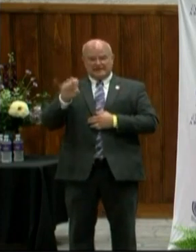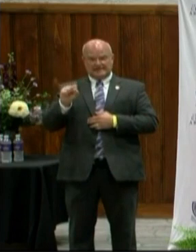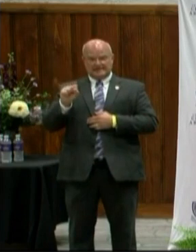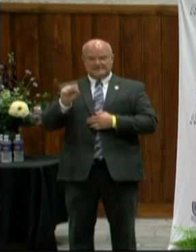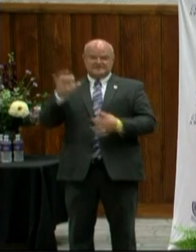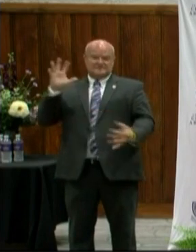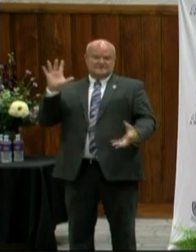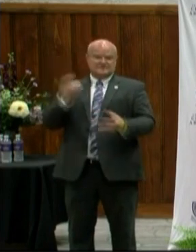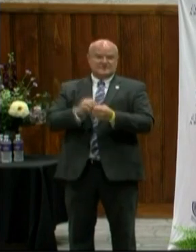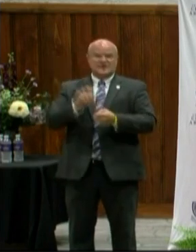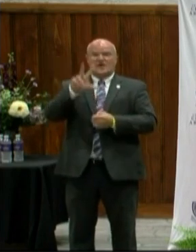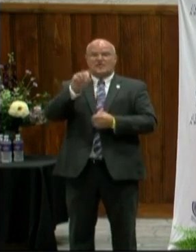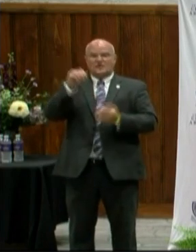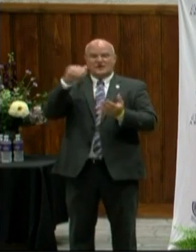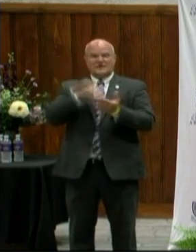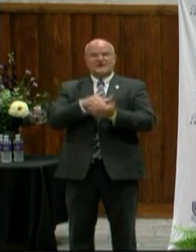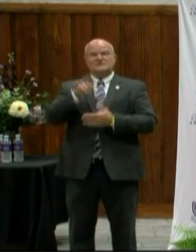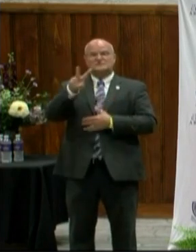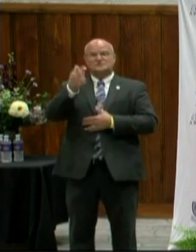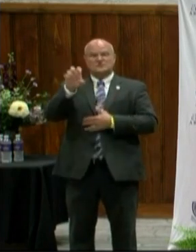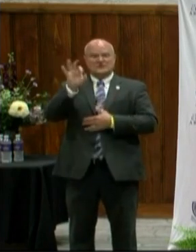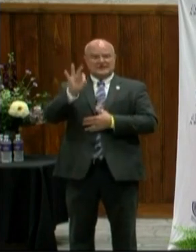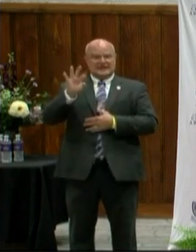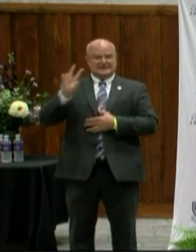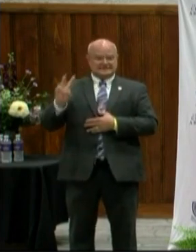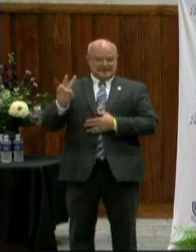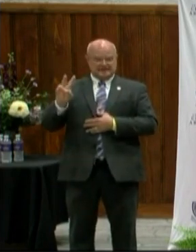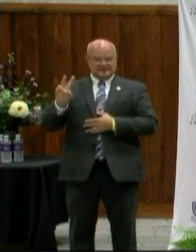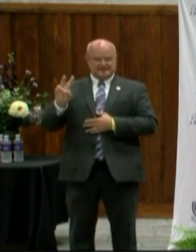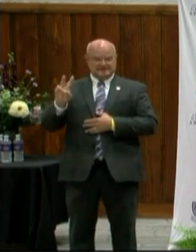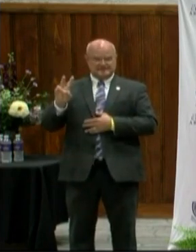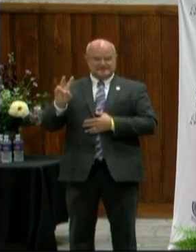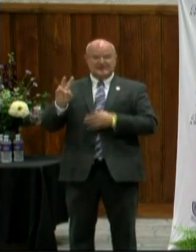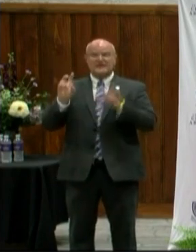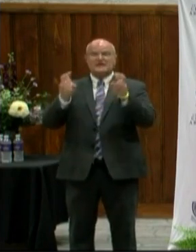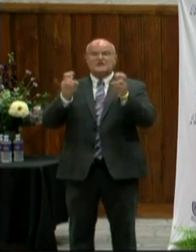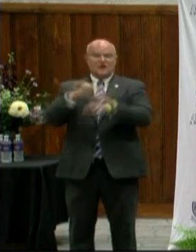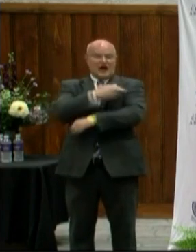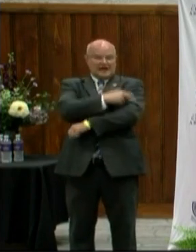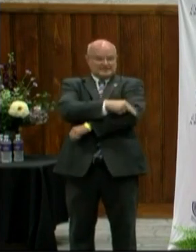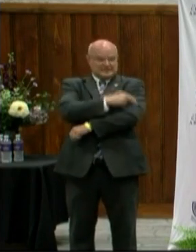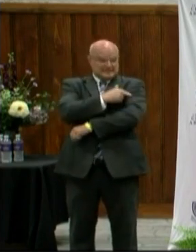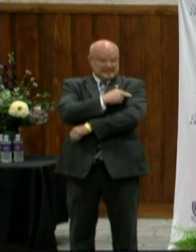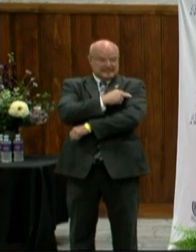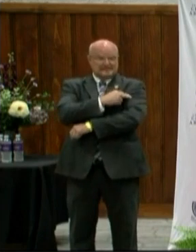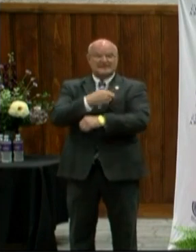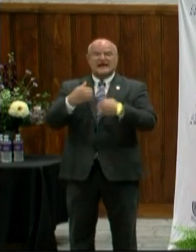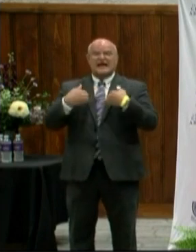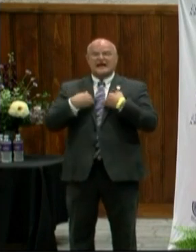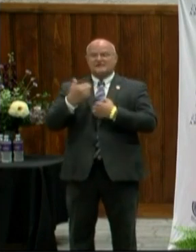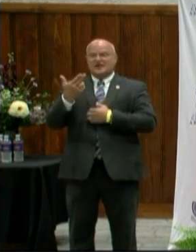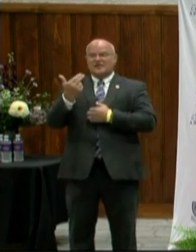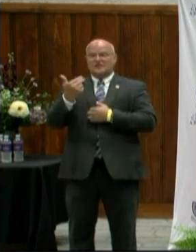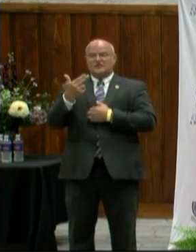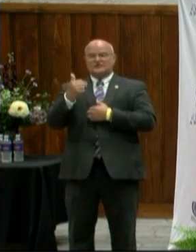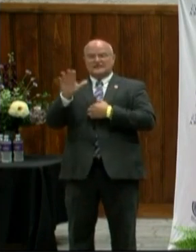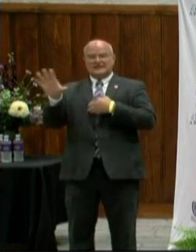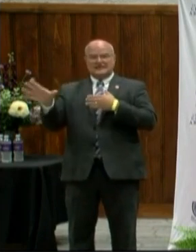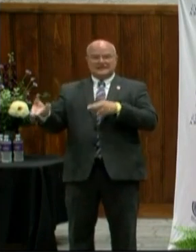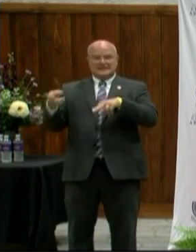That brings us to 30,297. In terms of hospitalizations, we have 13